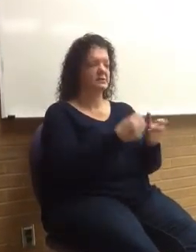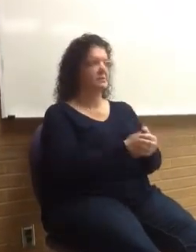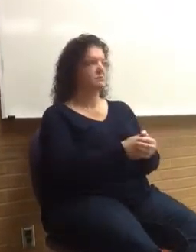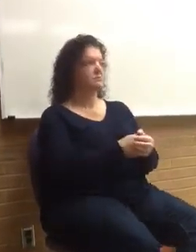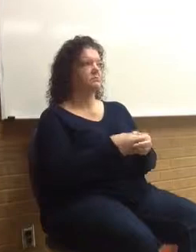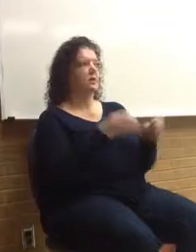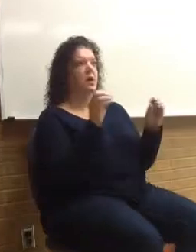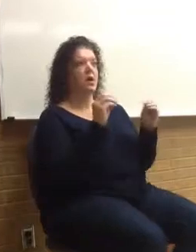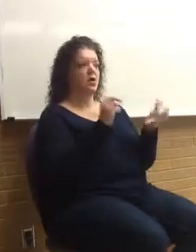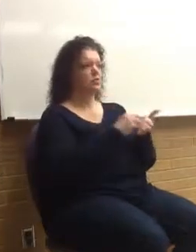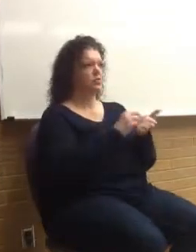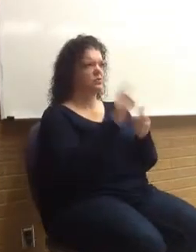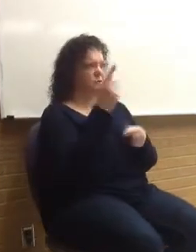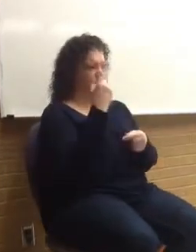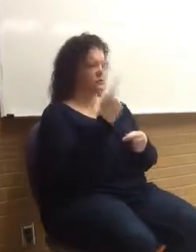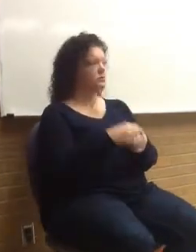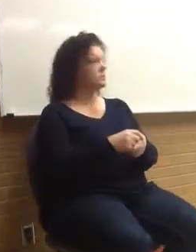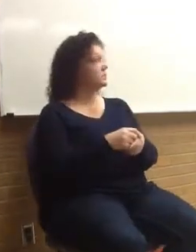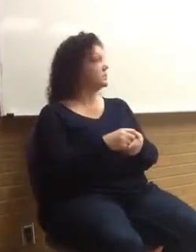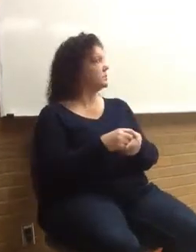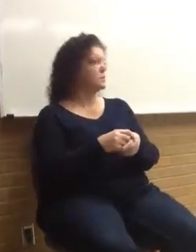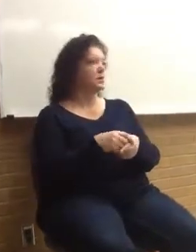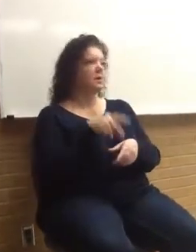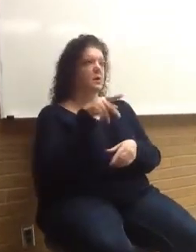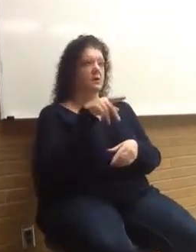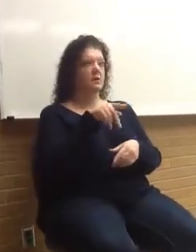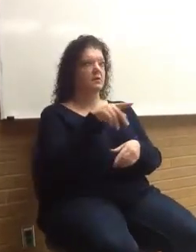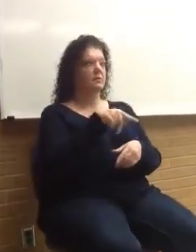So there are only two. Polynomial divided by